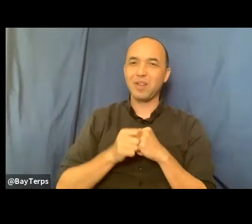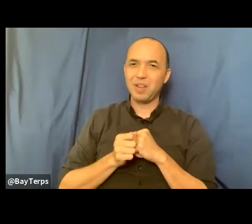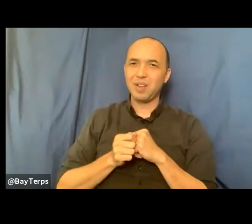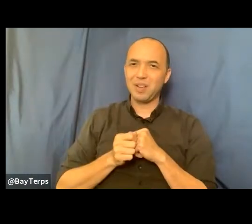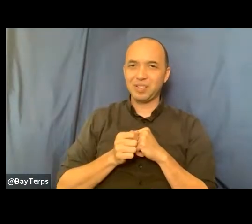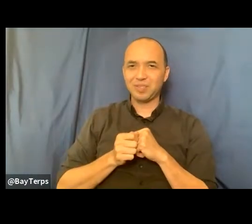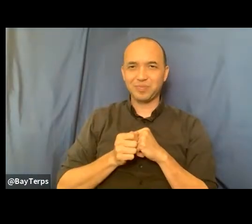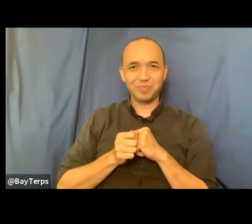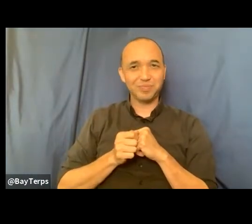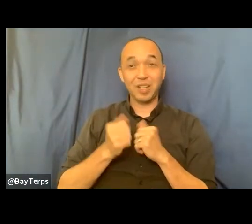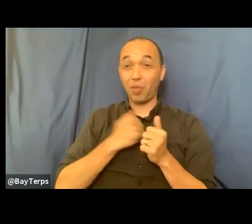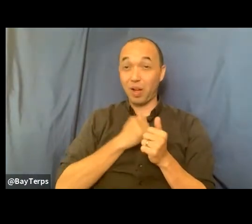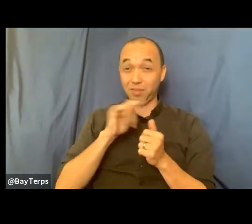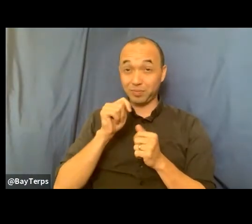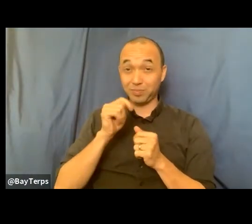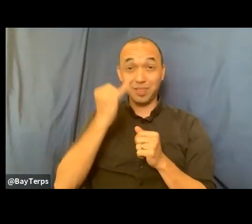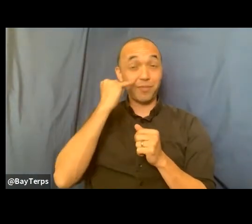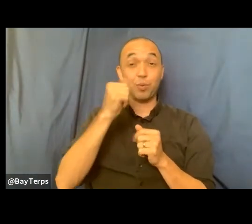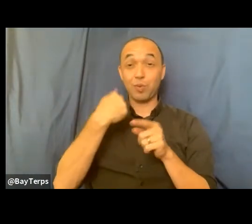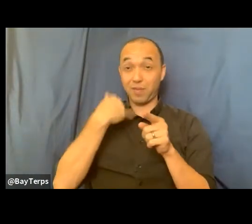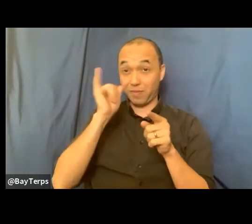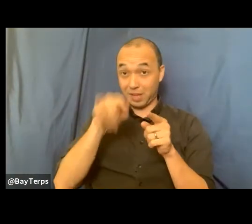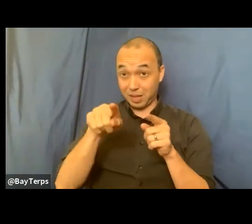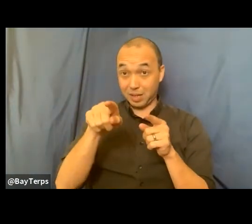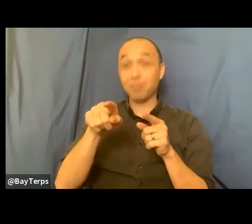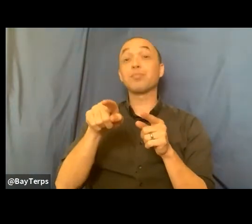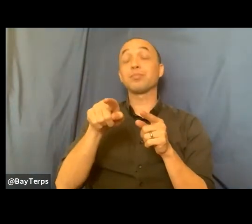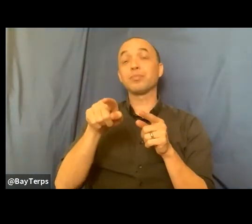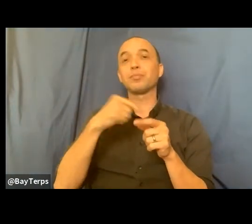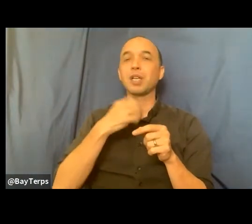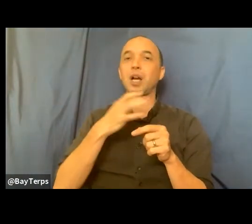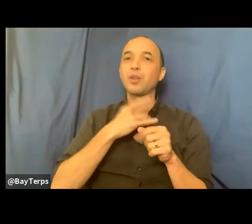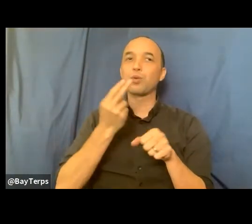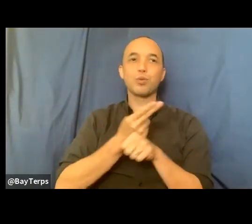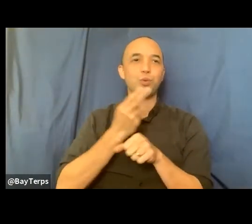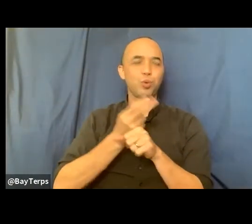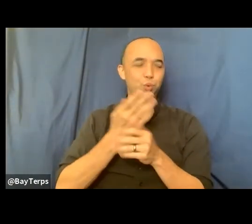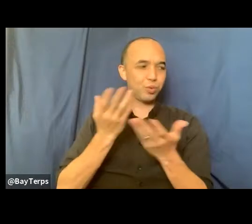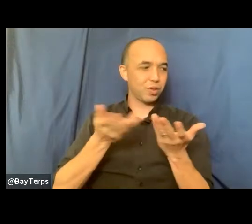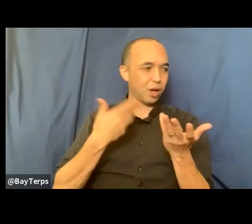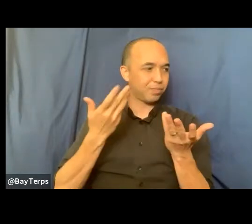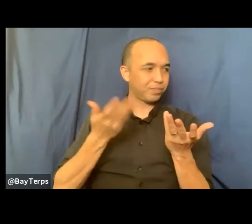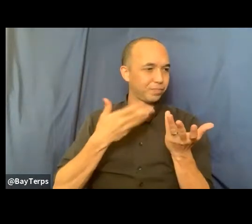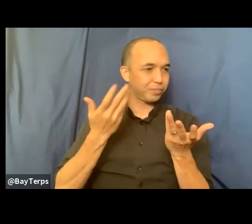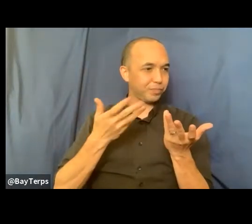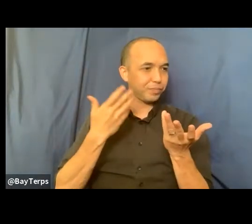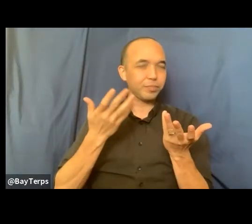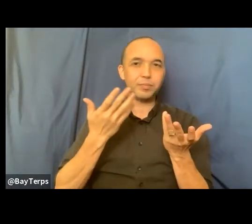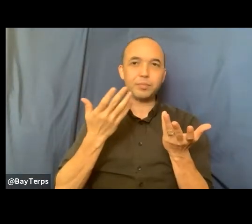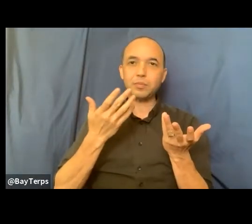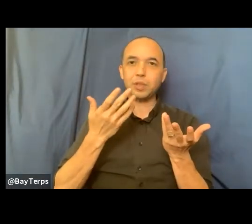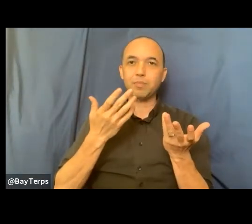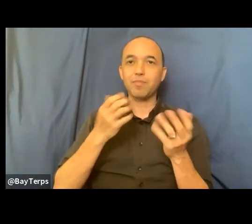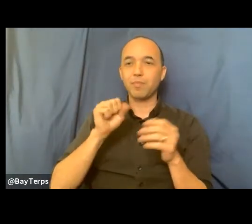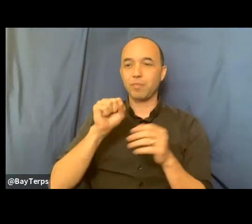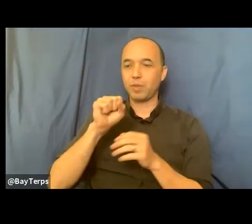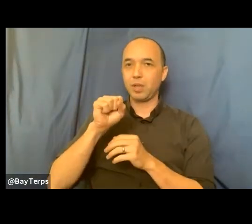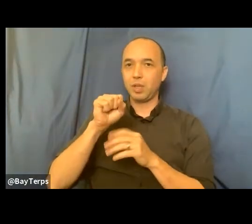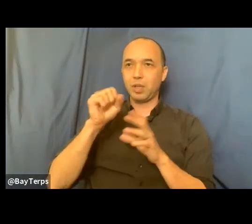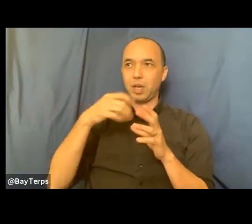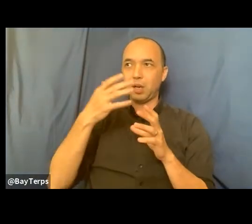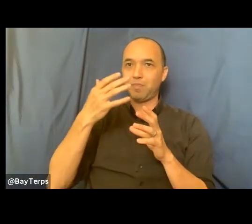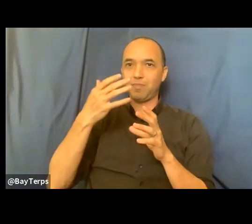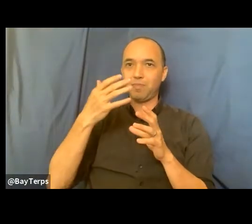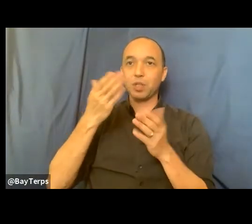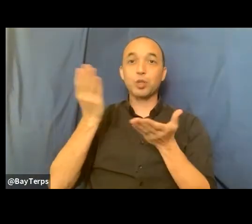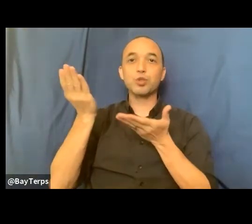this. And if I don't have one of these, I actually like using like the spoon part of like a serving spoon